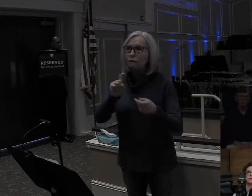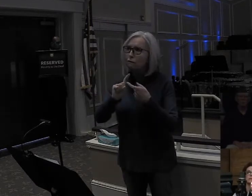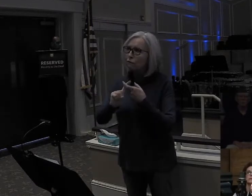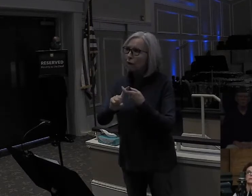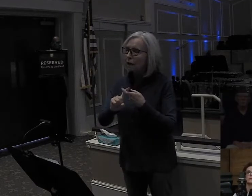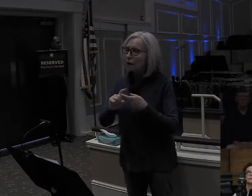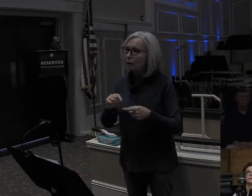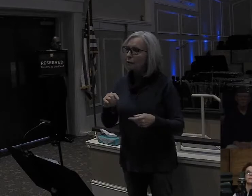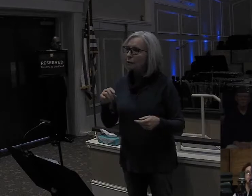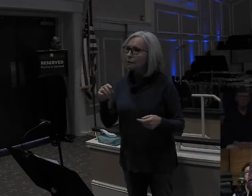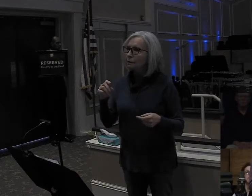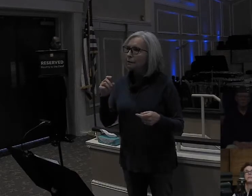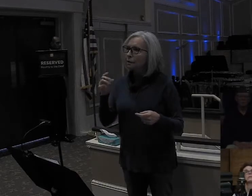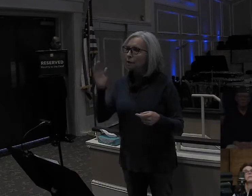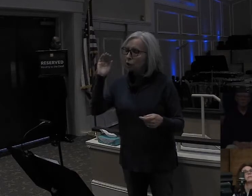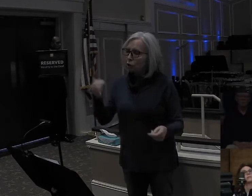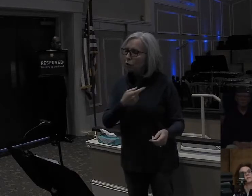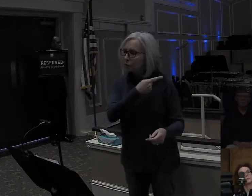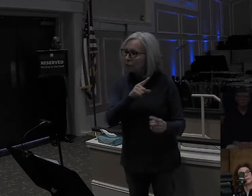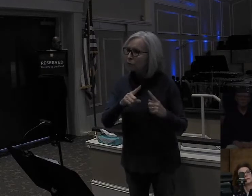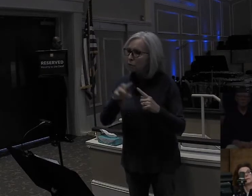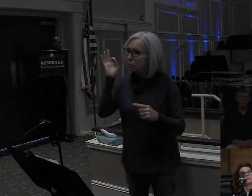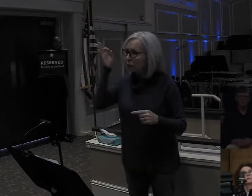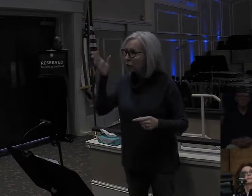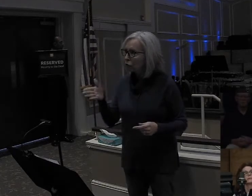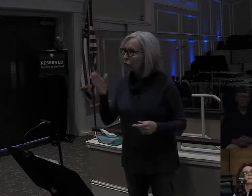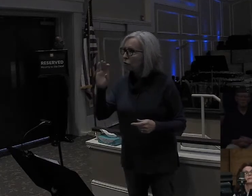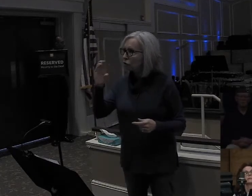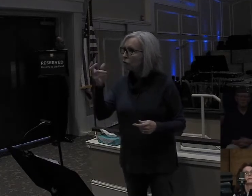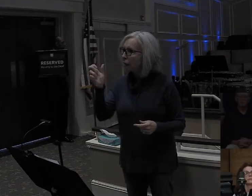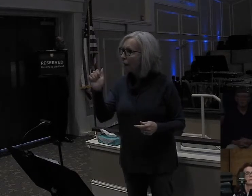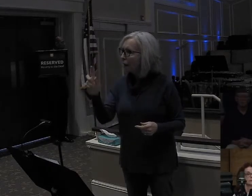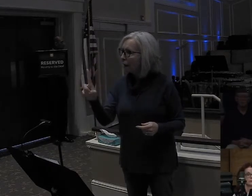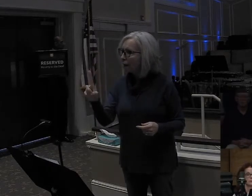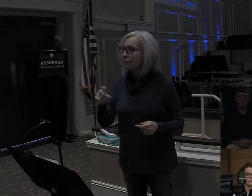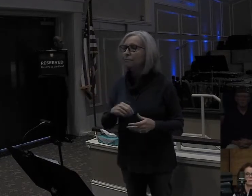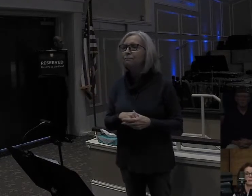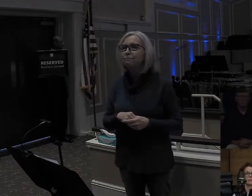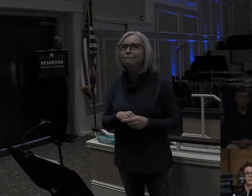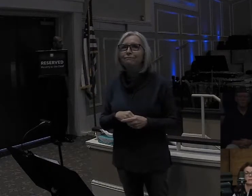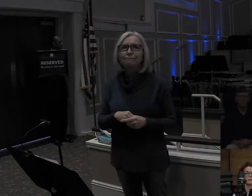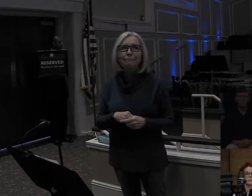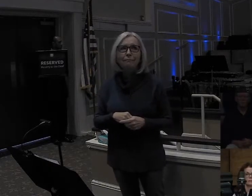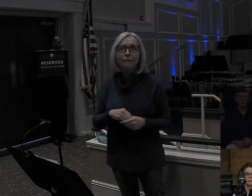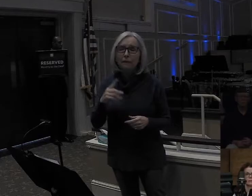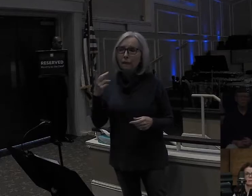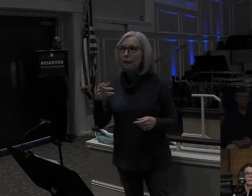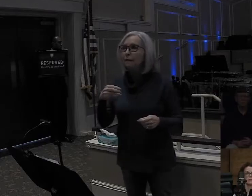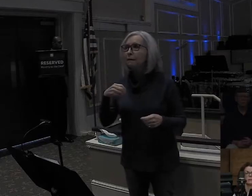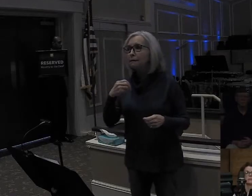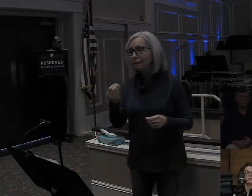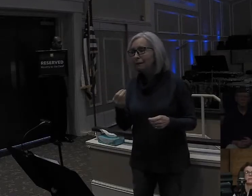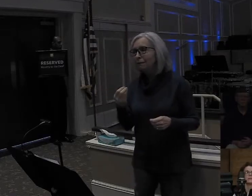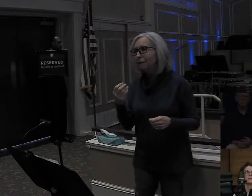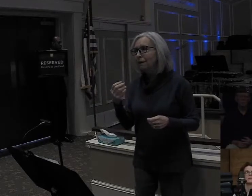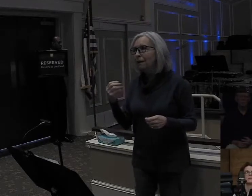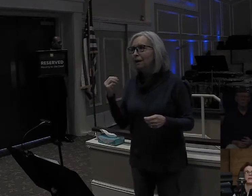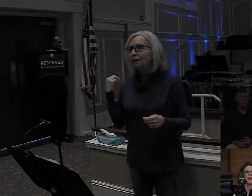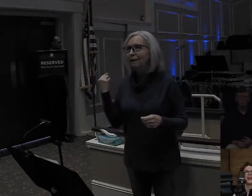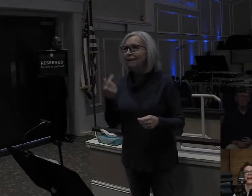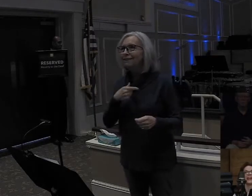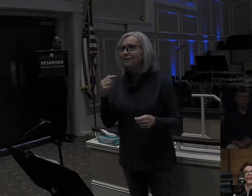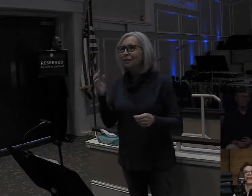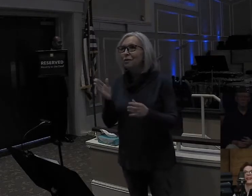Jim at LBC. And so we sat down with them, and I mean, honestly, they poured a lot of gasoline on it. They just said, what can we do